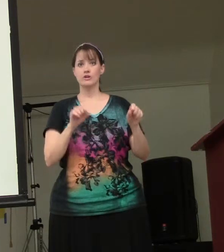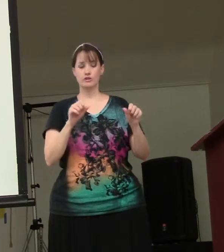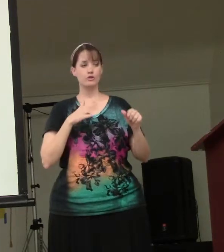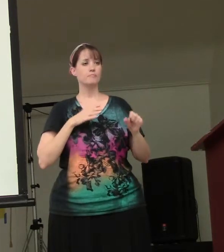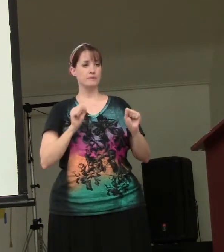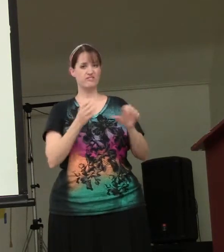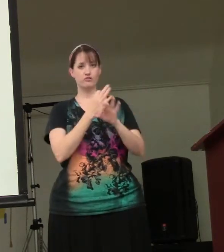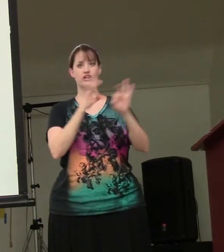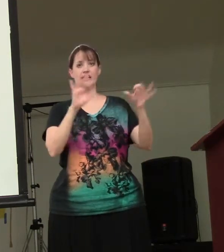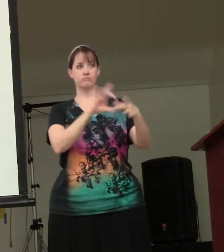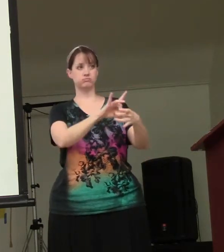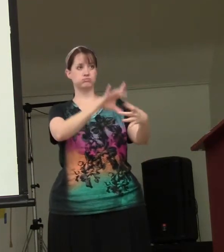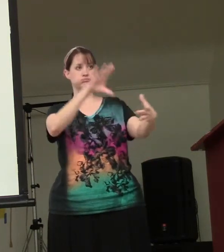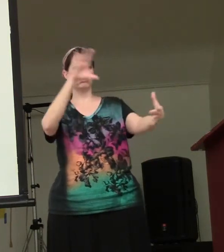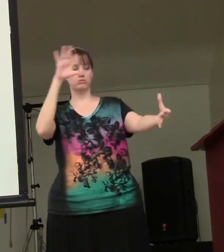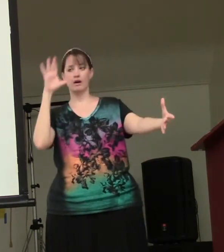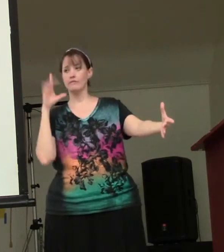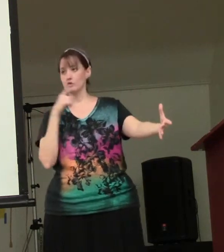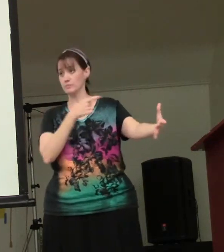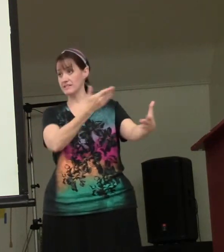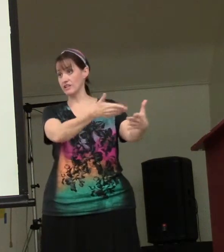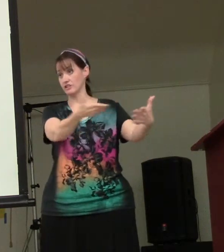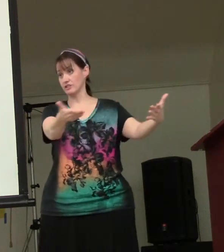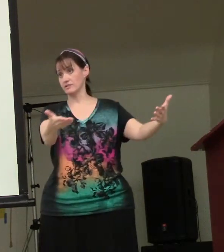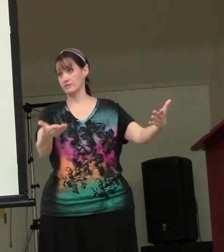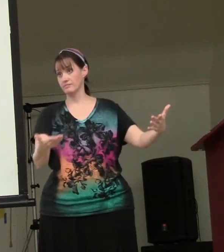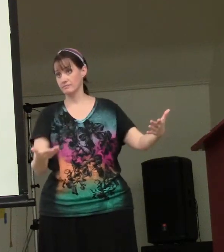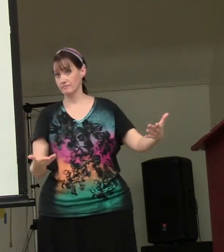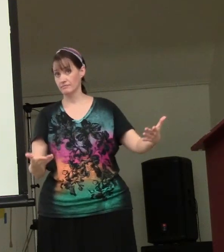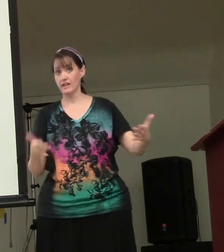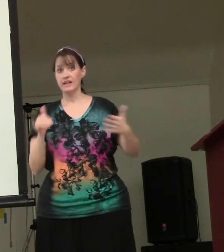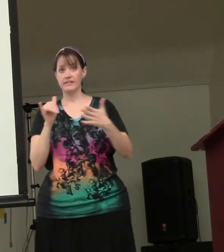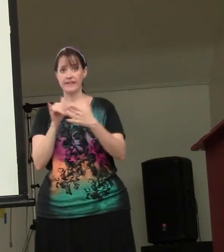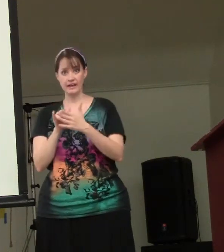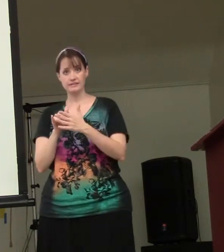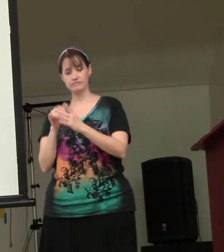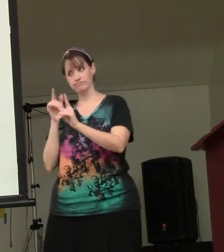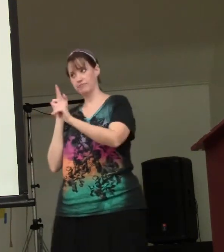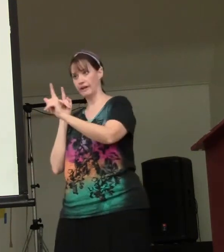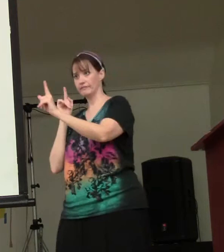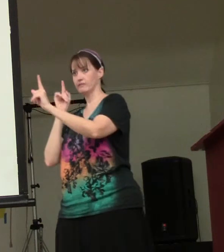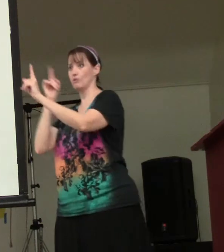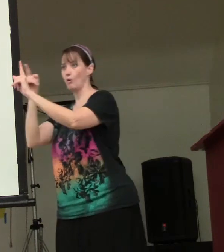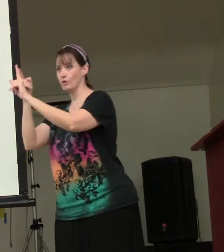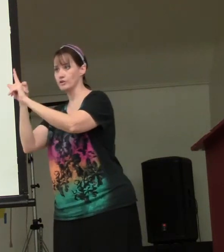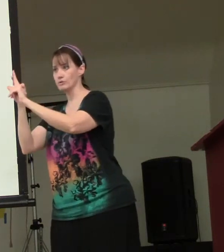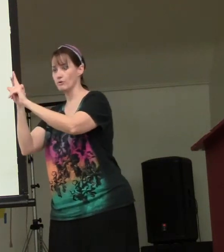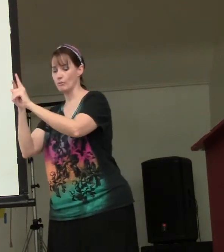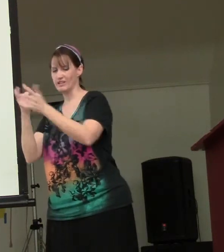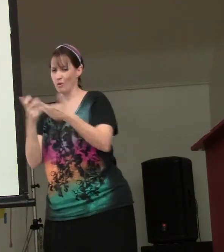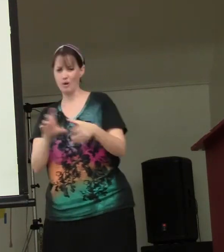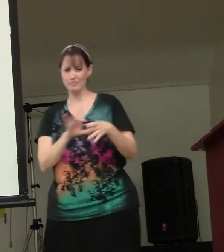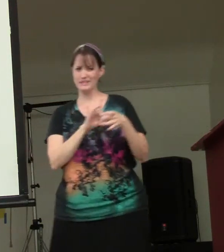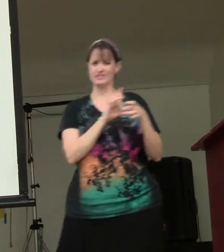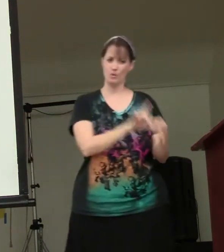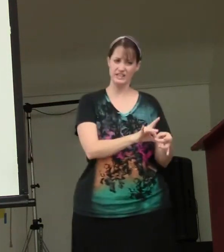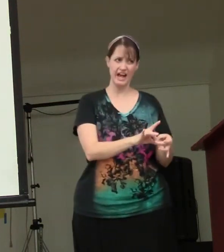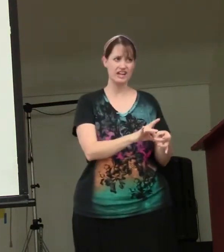you could be free of those possessions. That's kind of the goal as we grow. We don't want to be so attached to